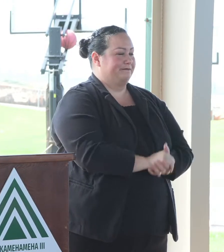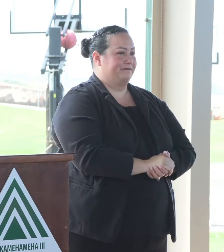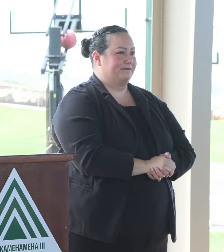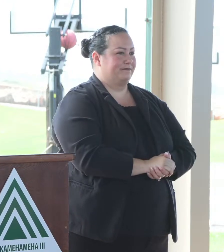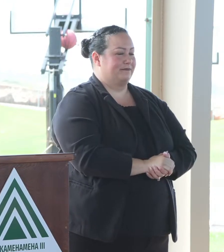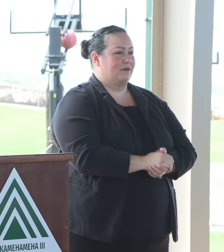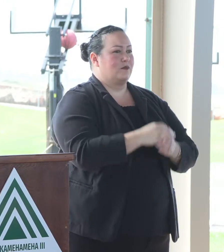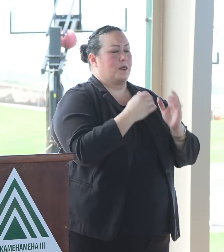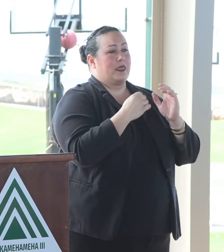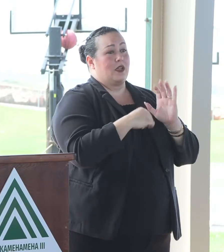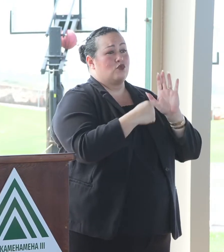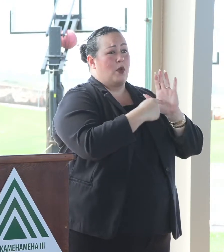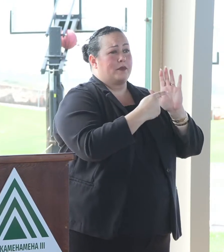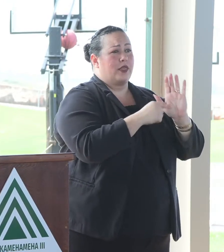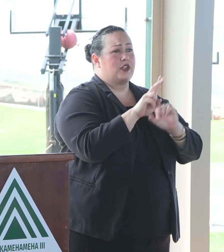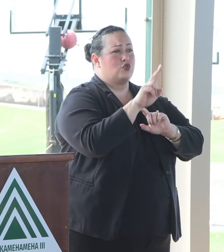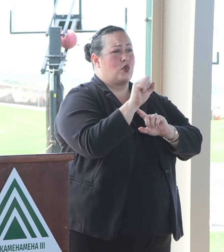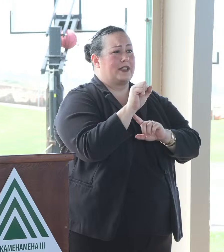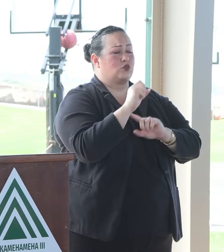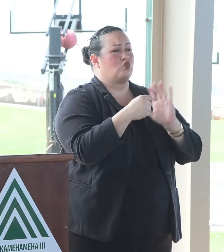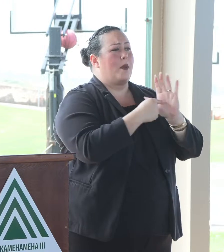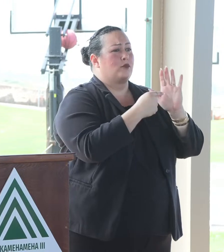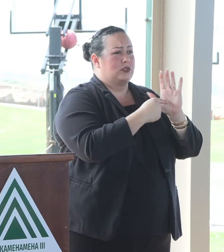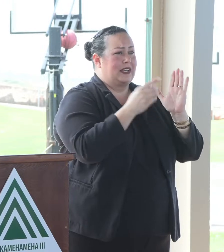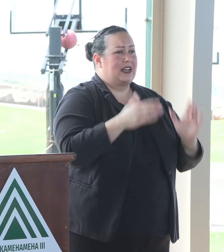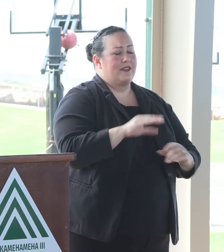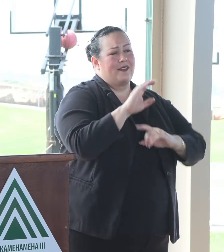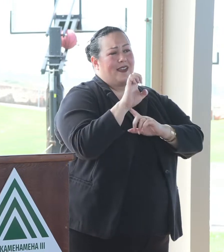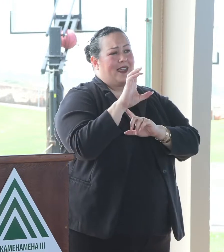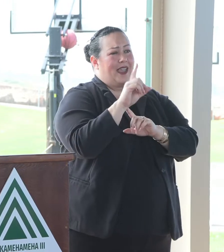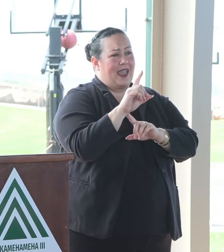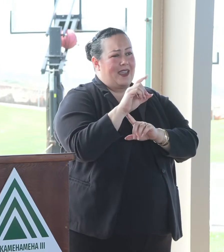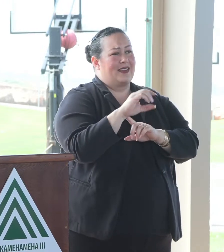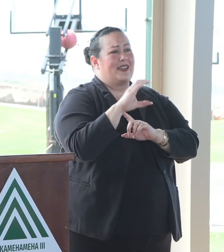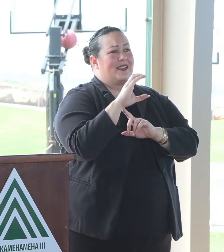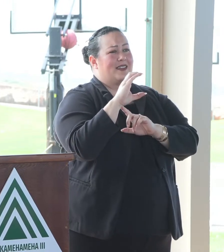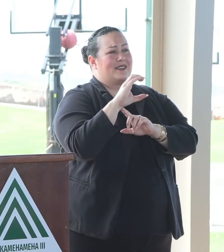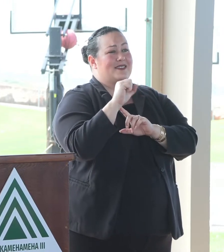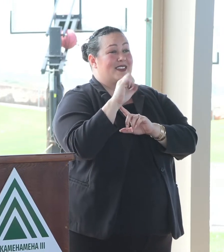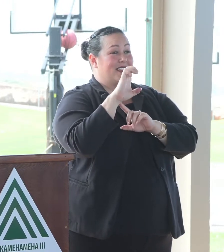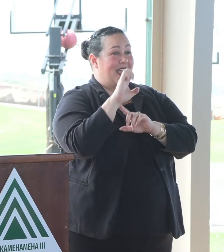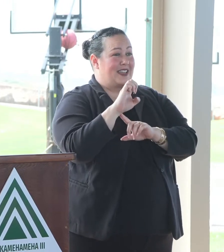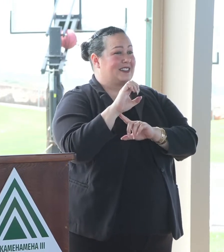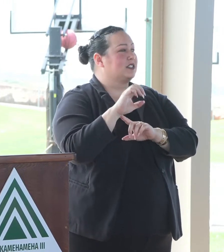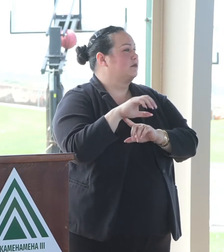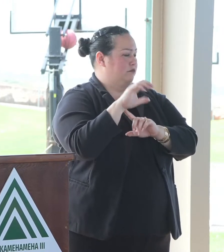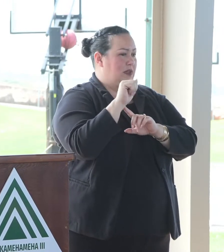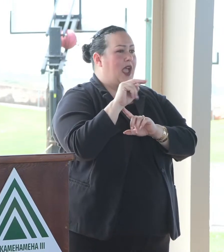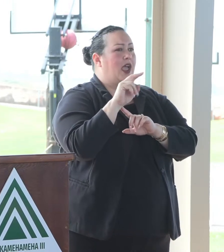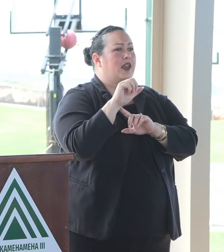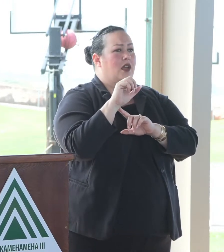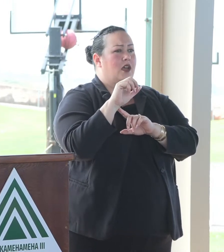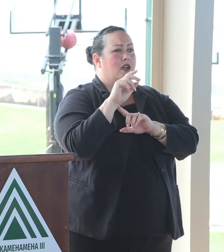and representing United States Representative Ed Case, Annika Nozaki.